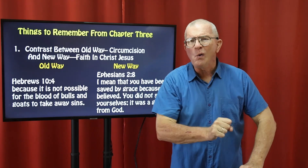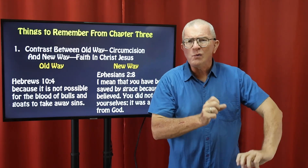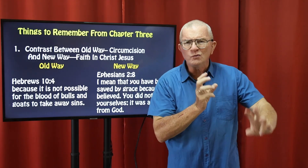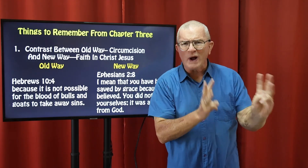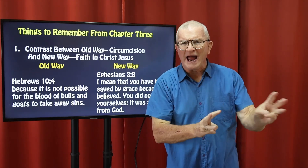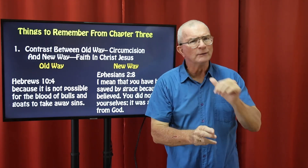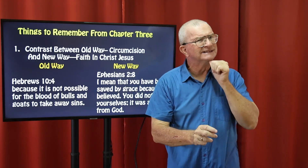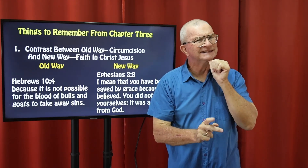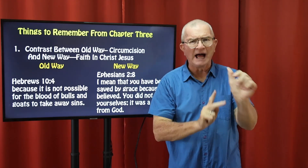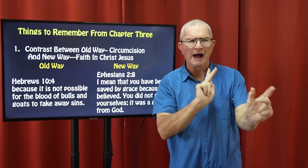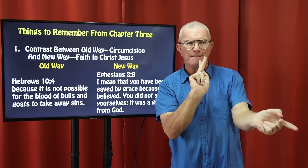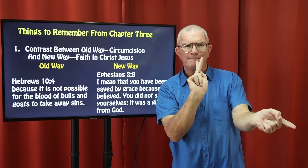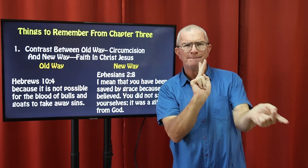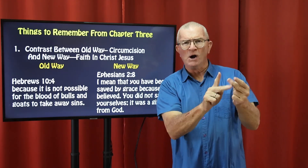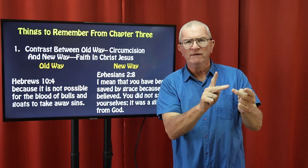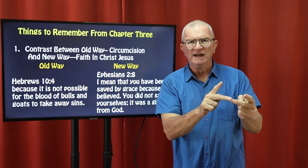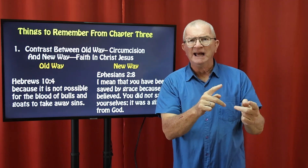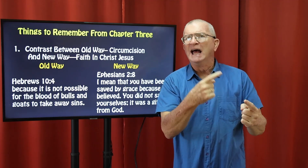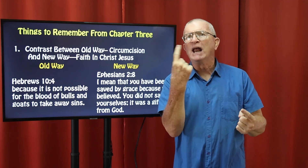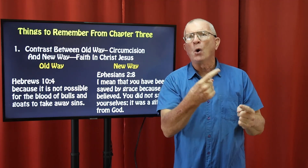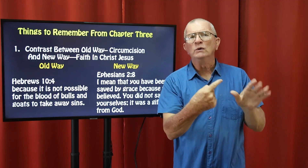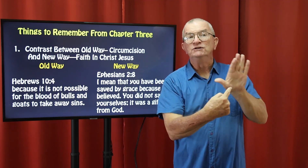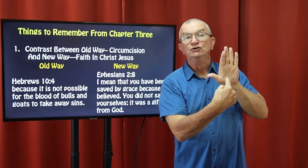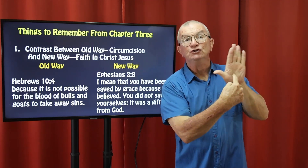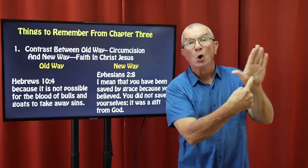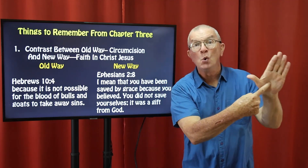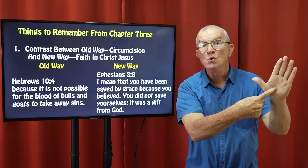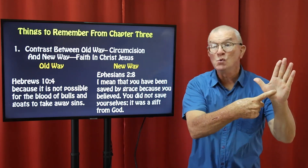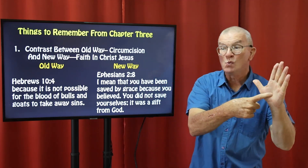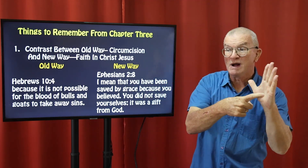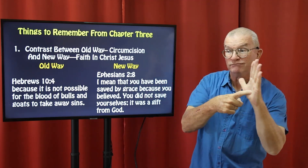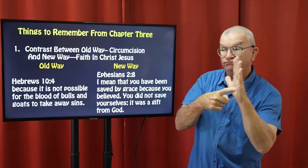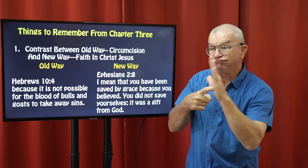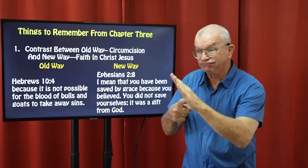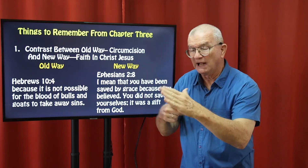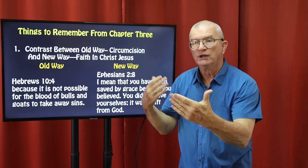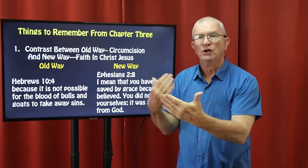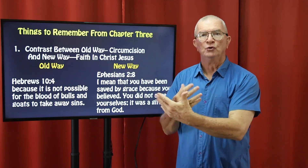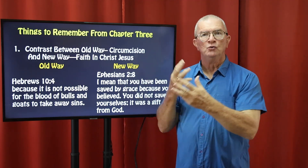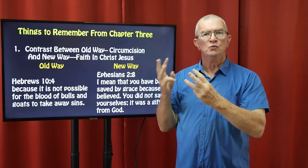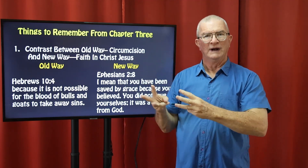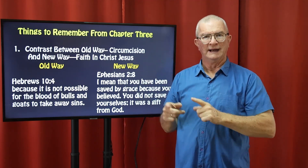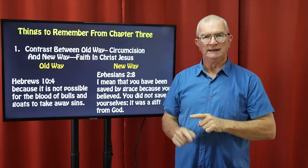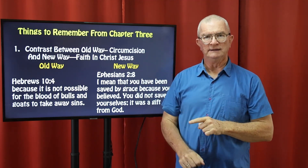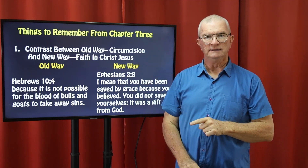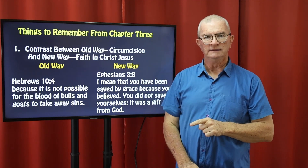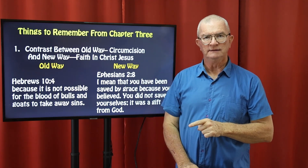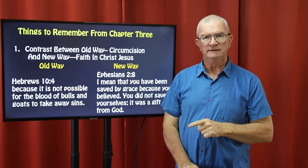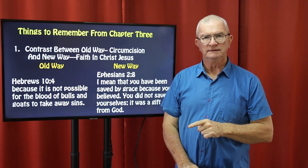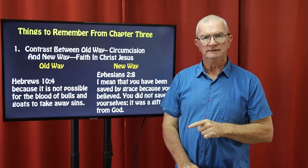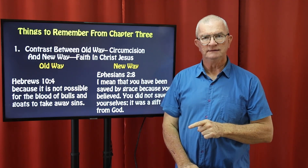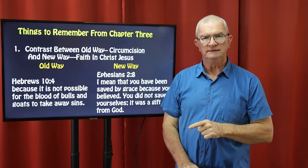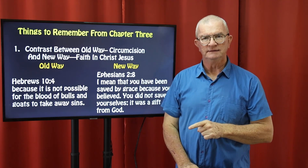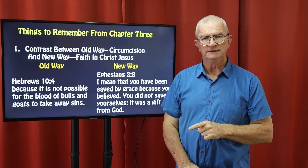The old way was not perfect. It only showed the way to the new way.